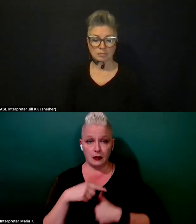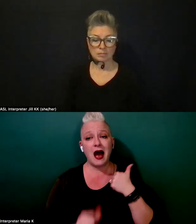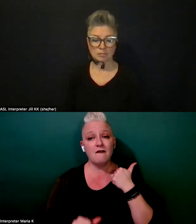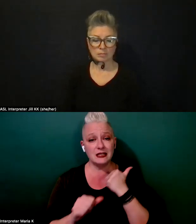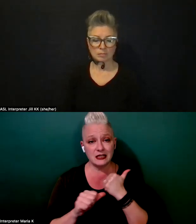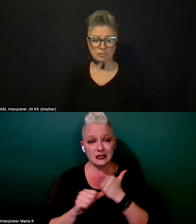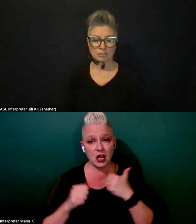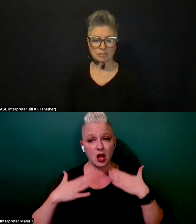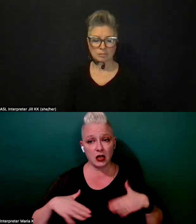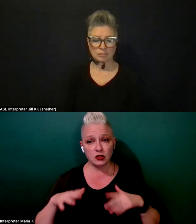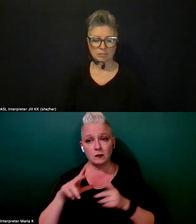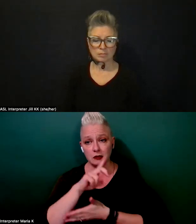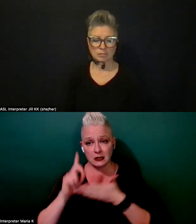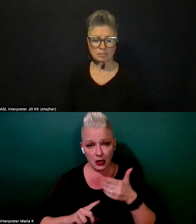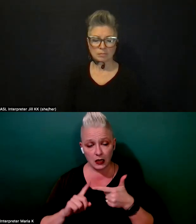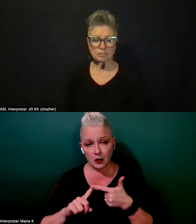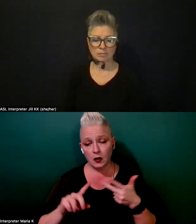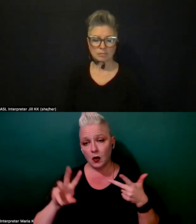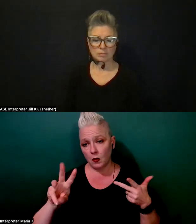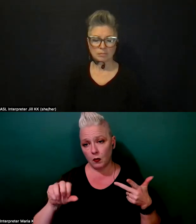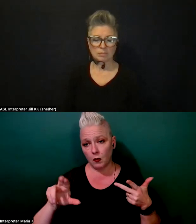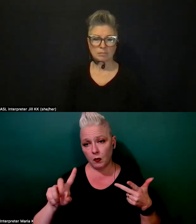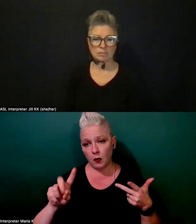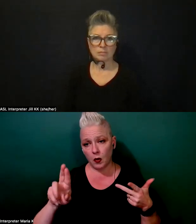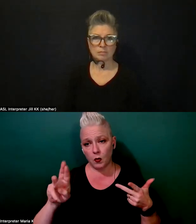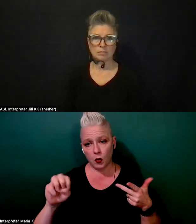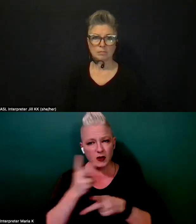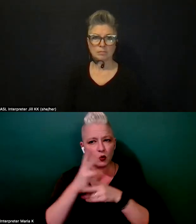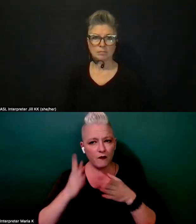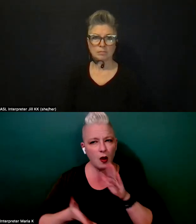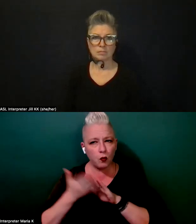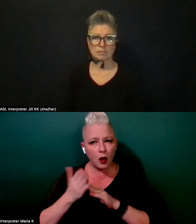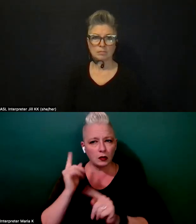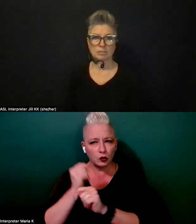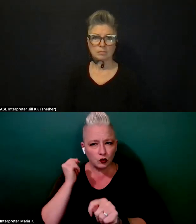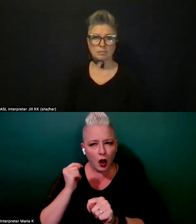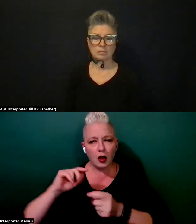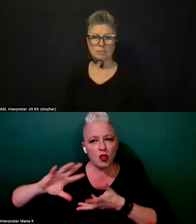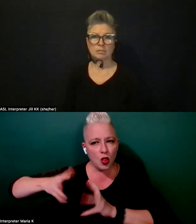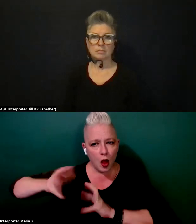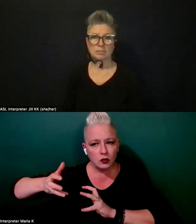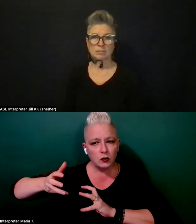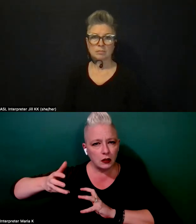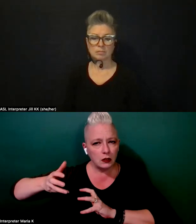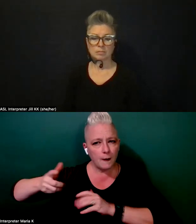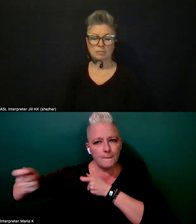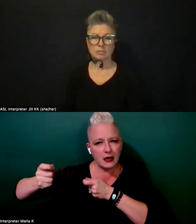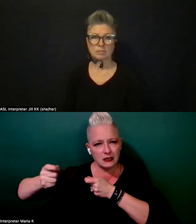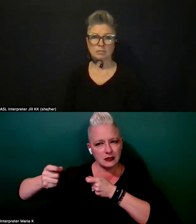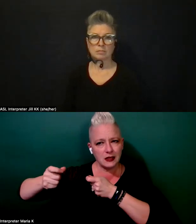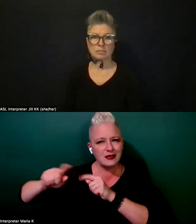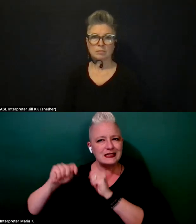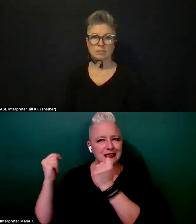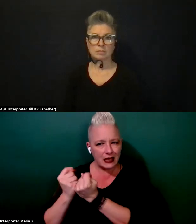costume designer. I have a wardrobe supervisor who runs the truck and the laundry and manages the whole team